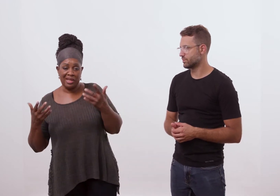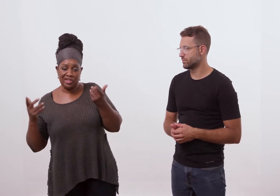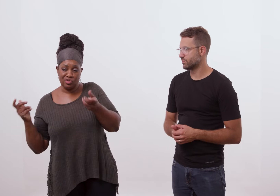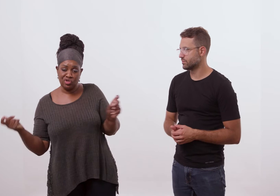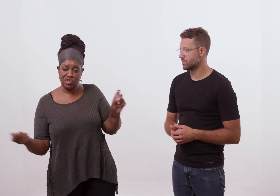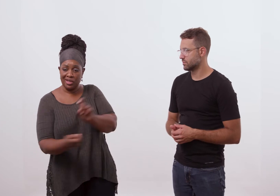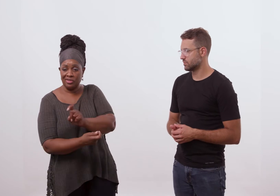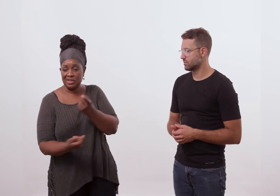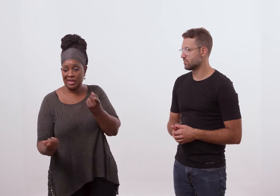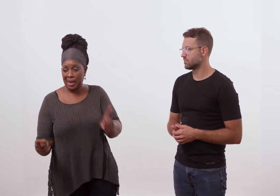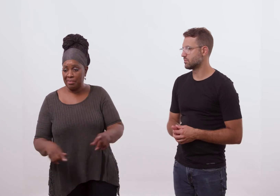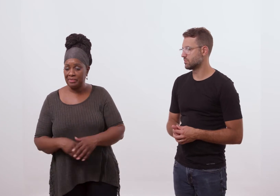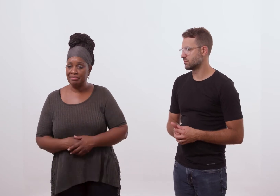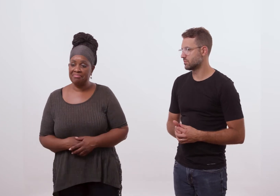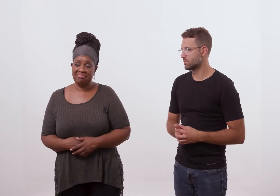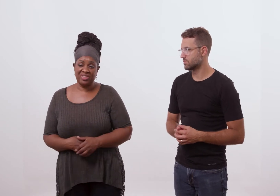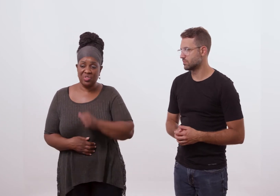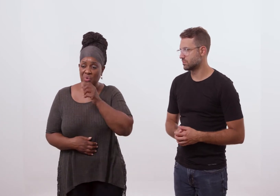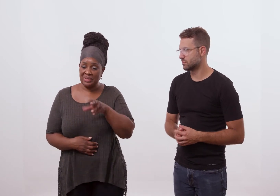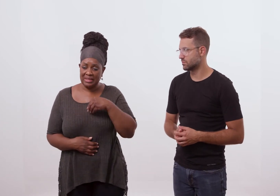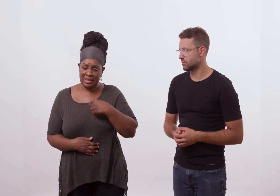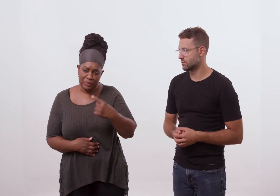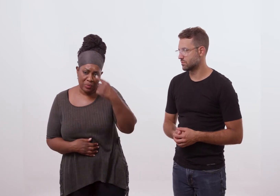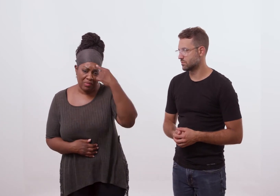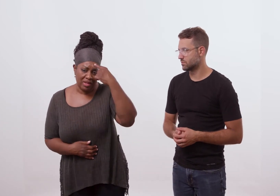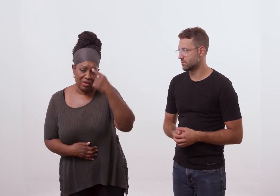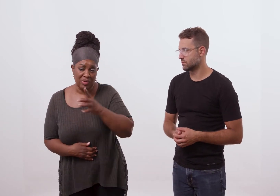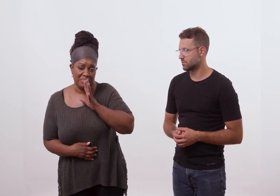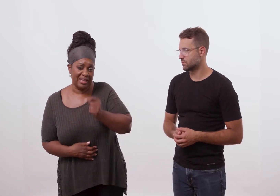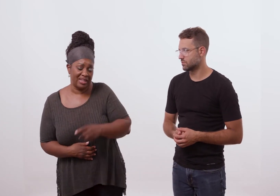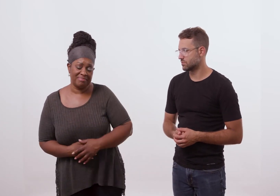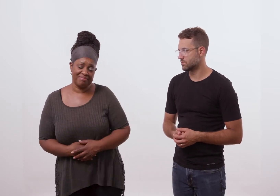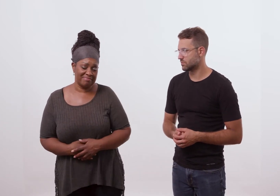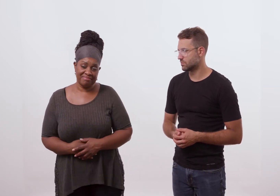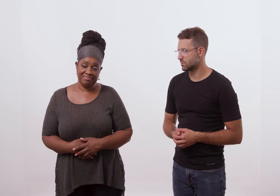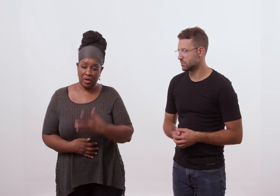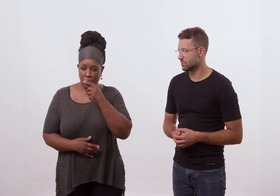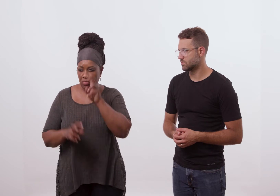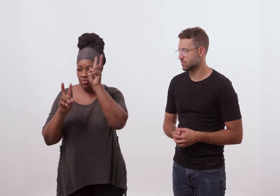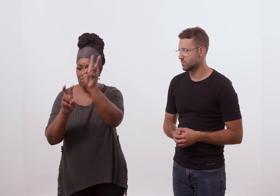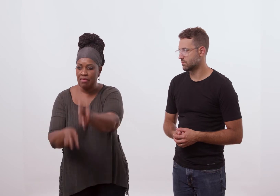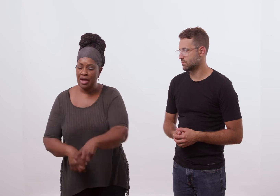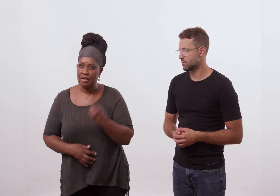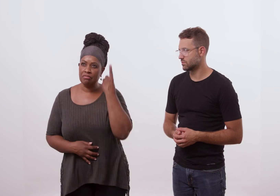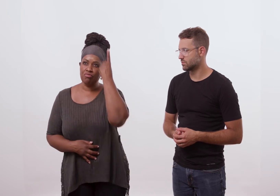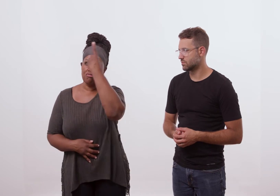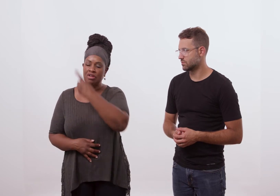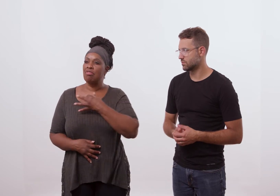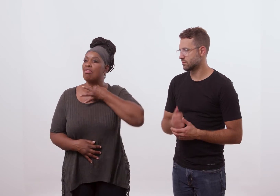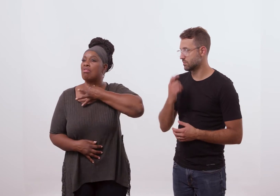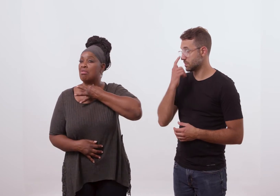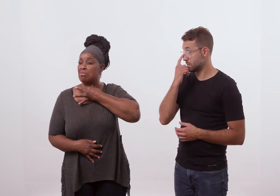change. Though unsettling to think, much less speak it, the Wolfriders wonder,